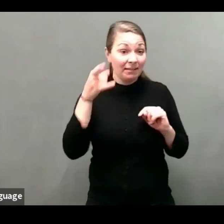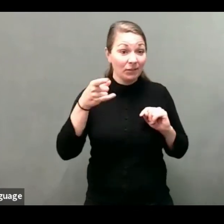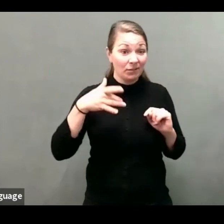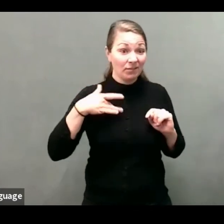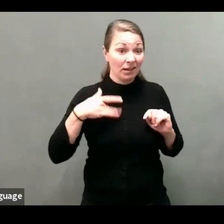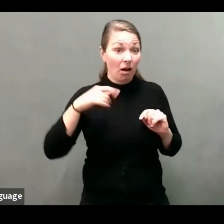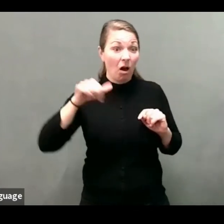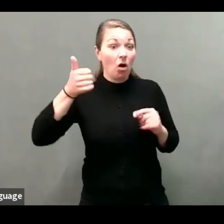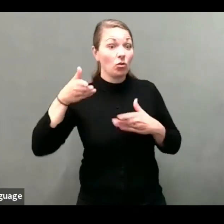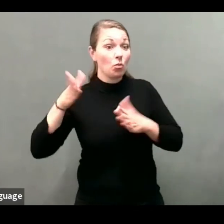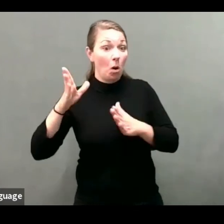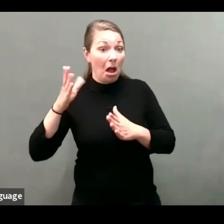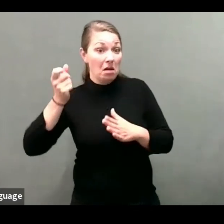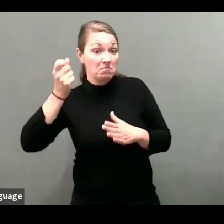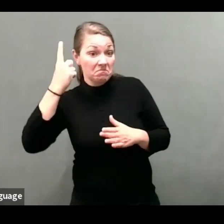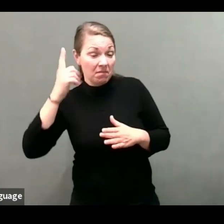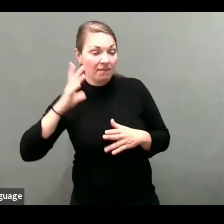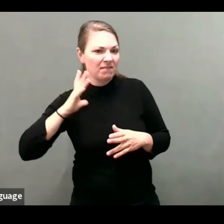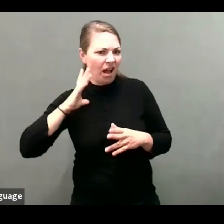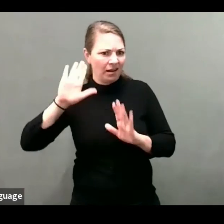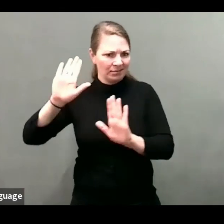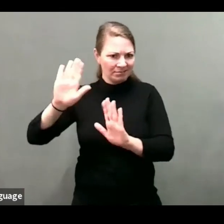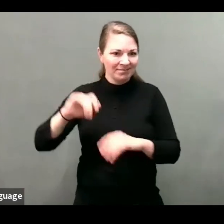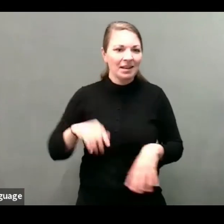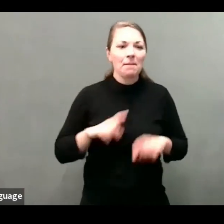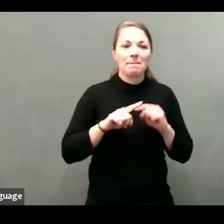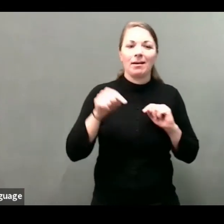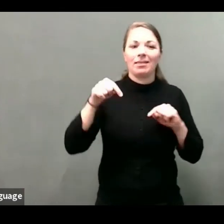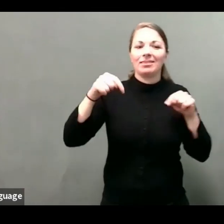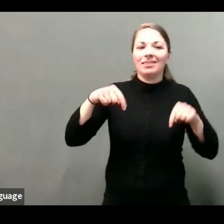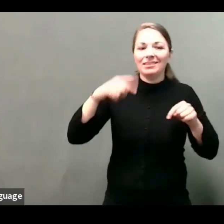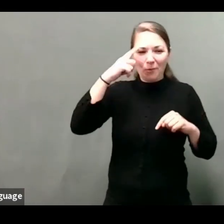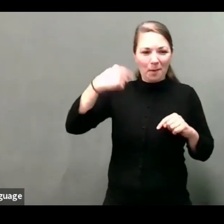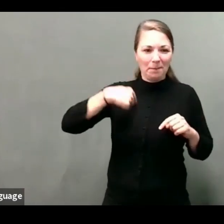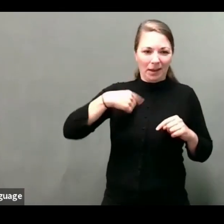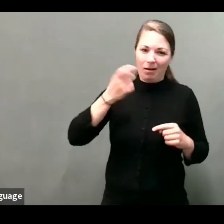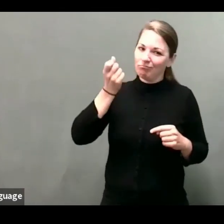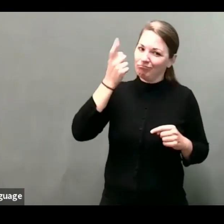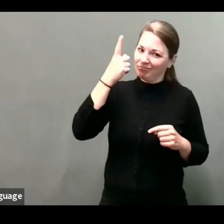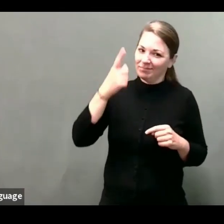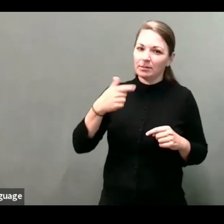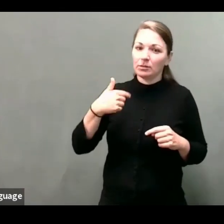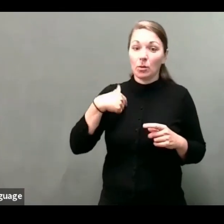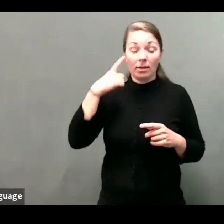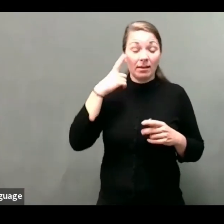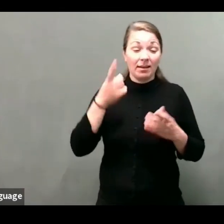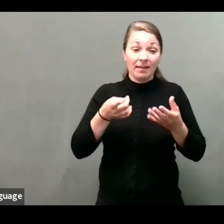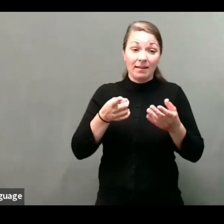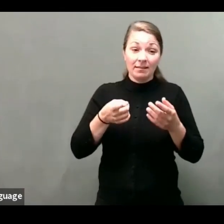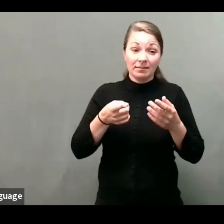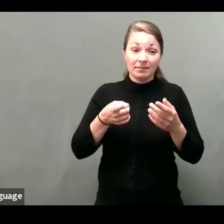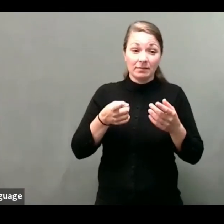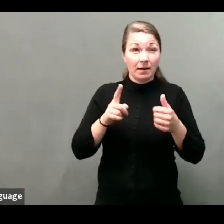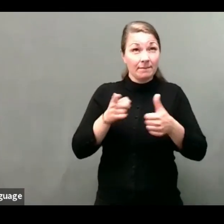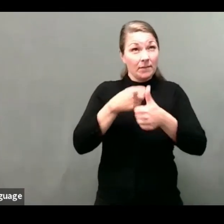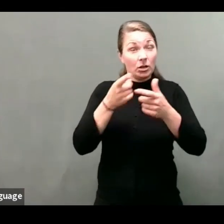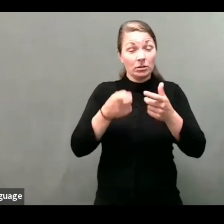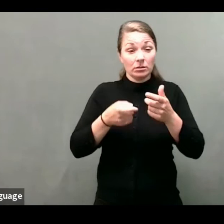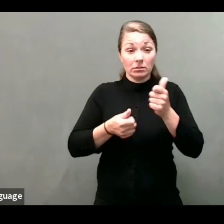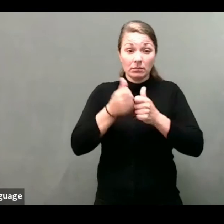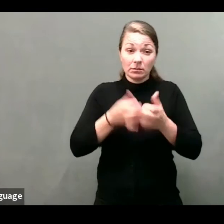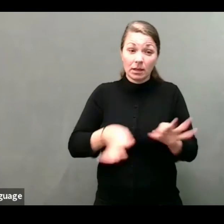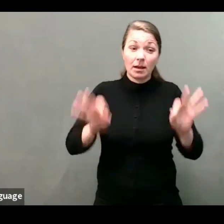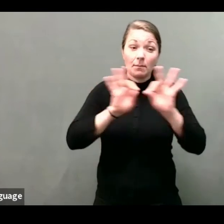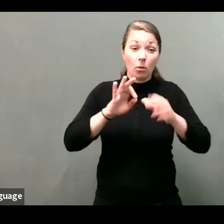the most sense for me. So as Rebecca mentioned earlier, the first thing that a SANE is going to do on arriving at